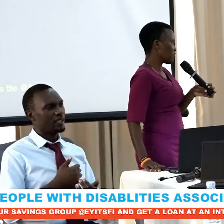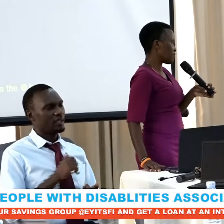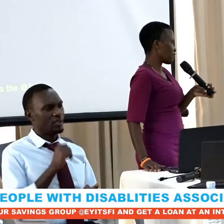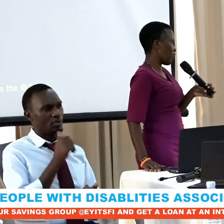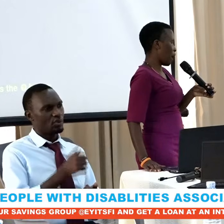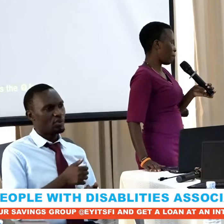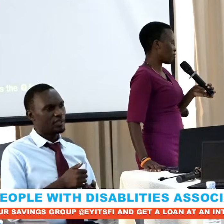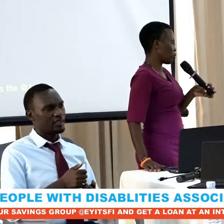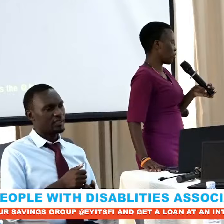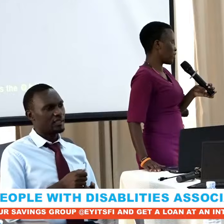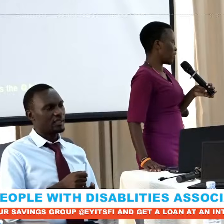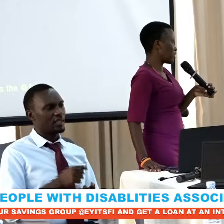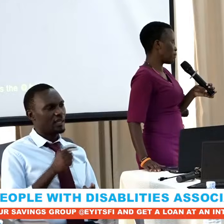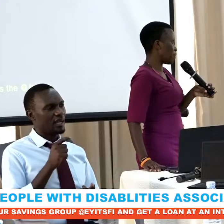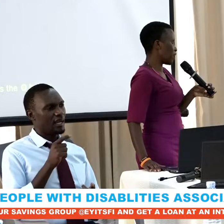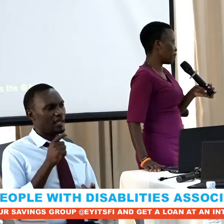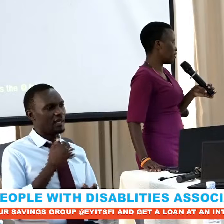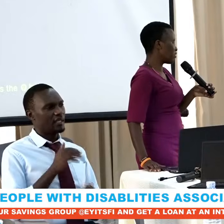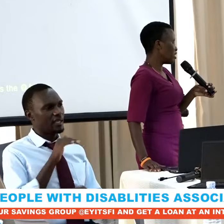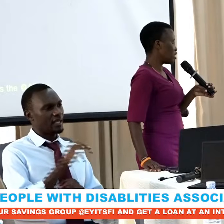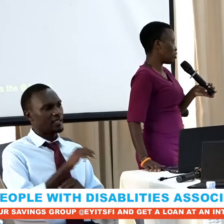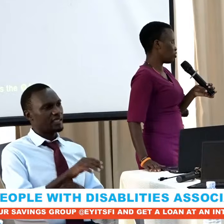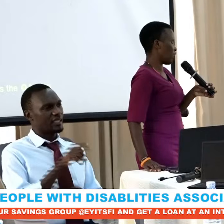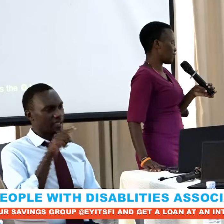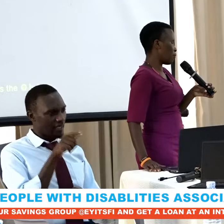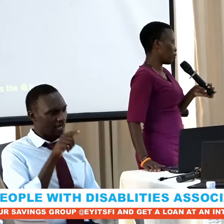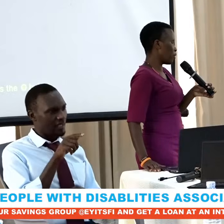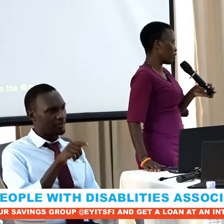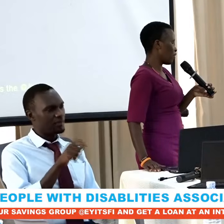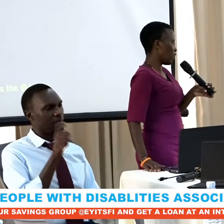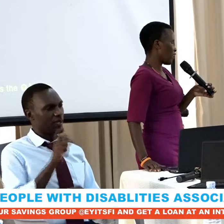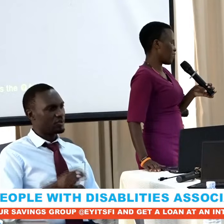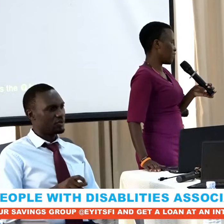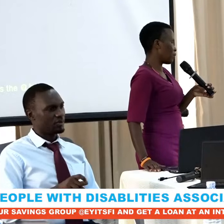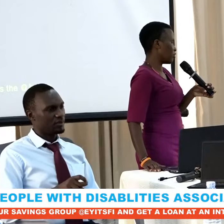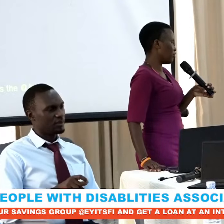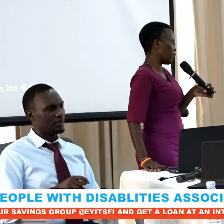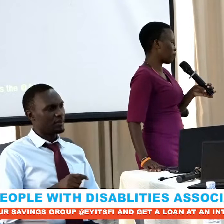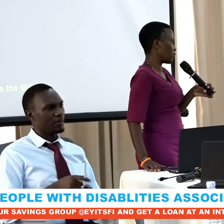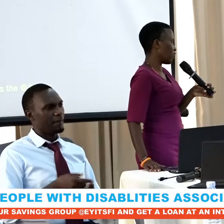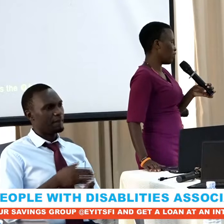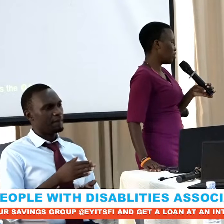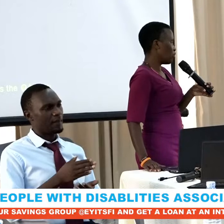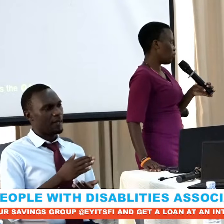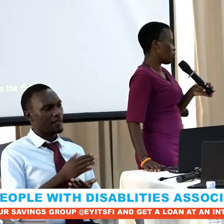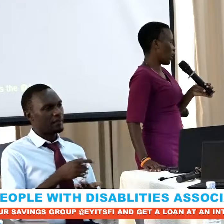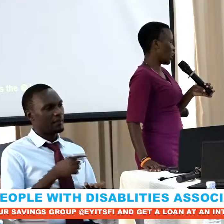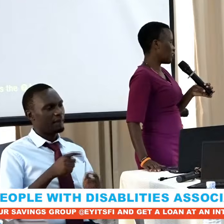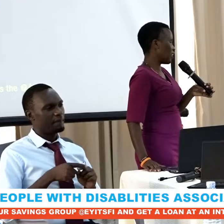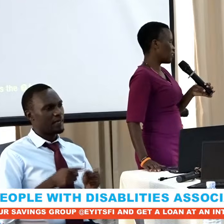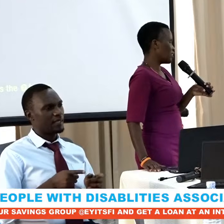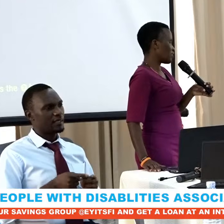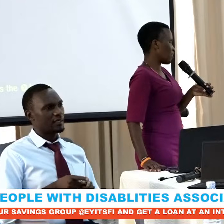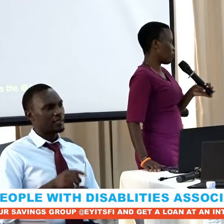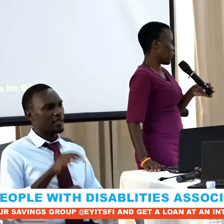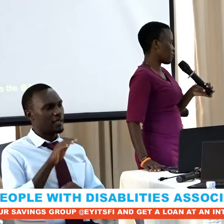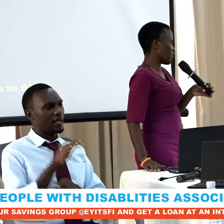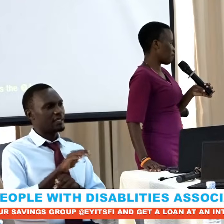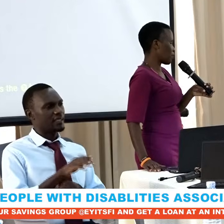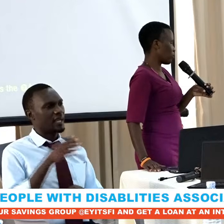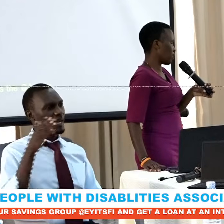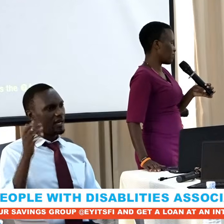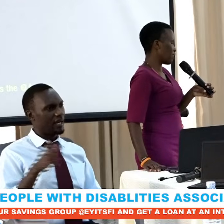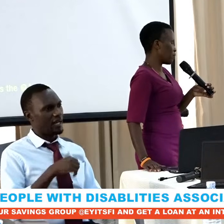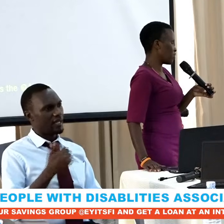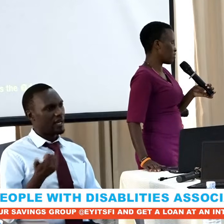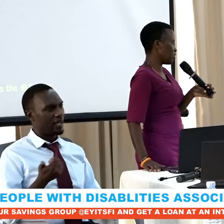it is a person with hearing impairment, he or she has come with a sign language interpreter, or a guardian. Instead of asking the